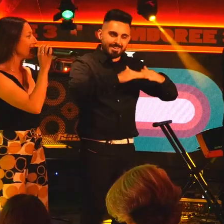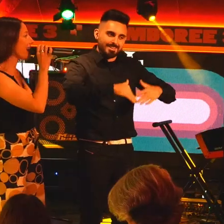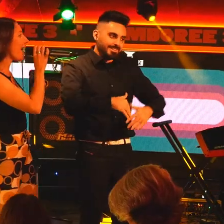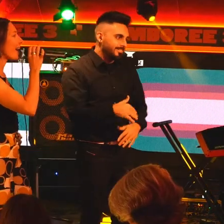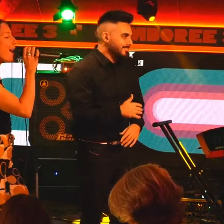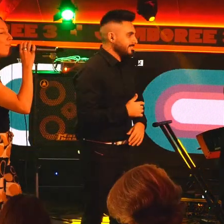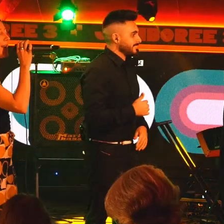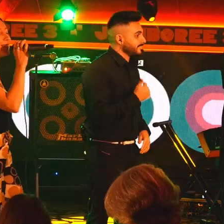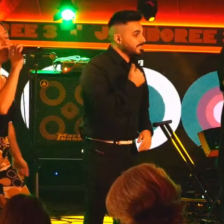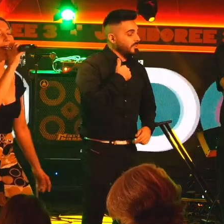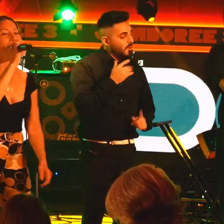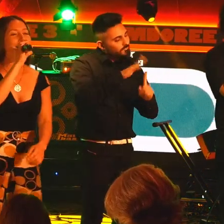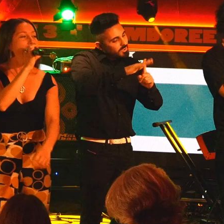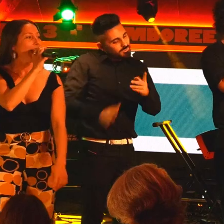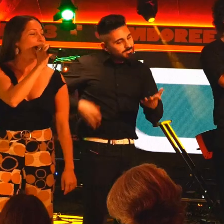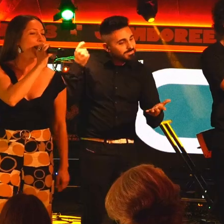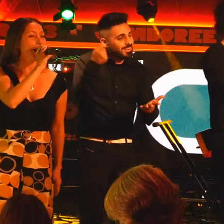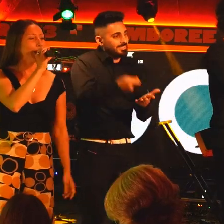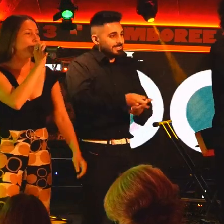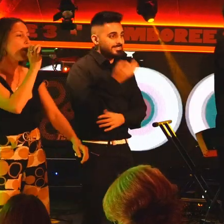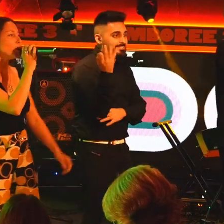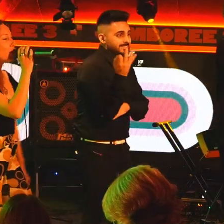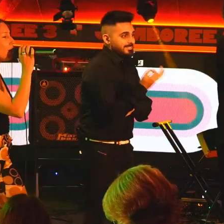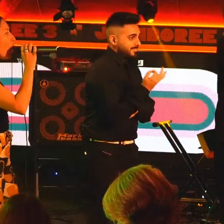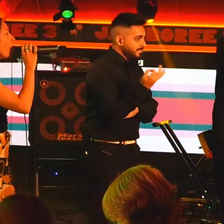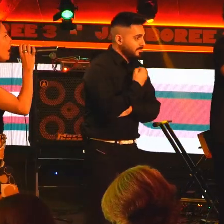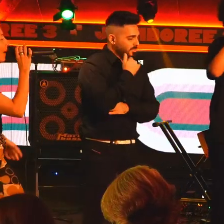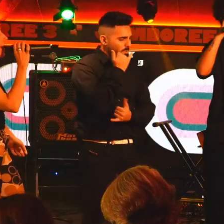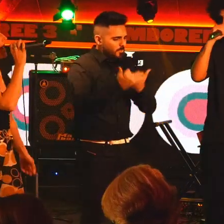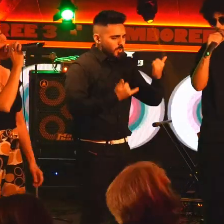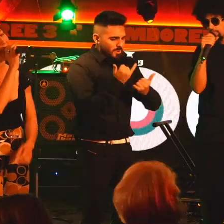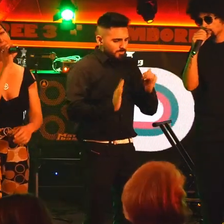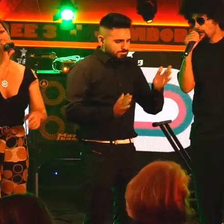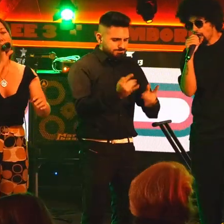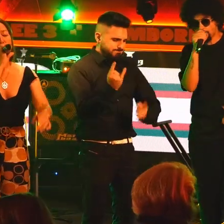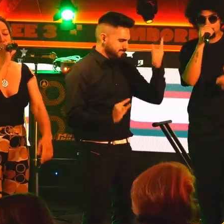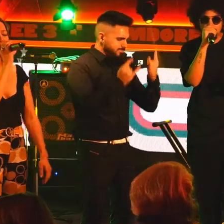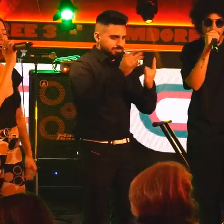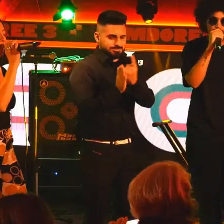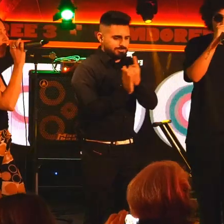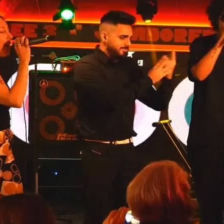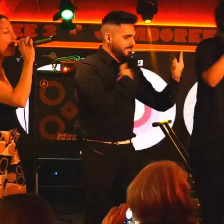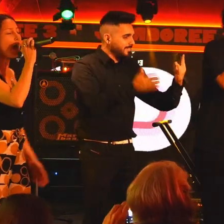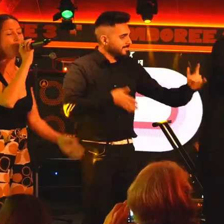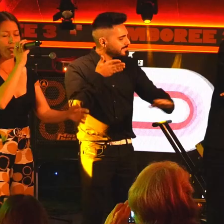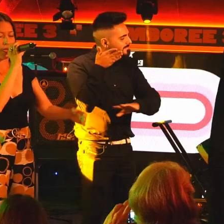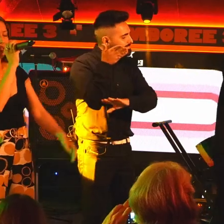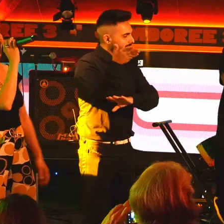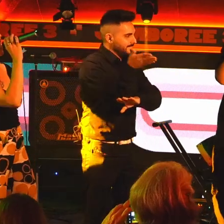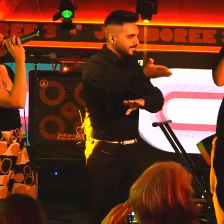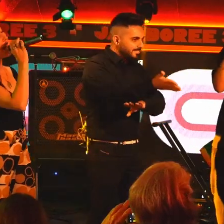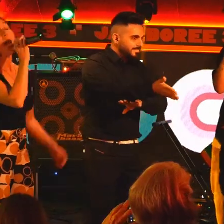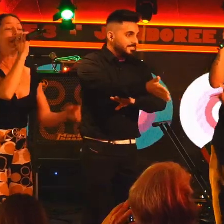I got a stack of bills to pay. Got a lot of bullshit on my way. I'm just trying to find my